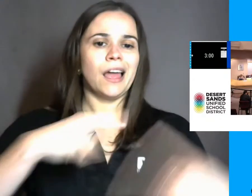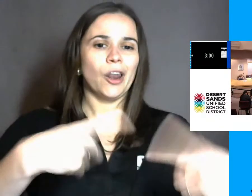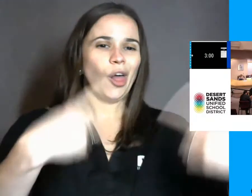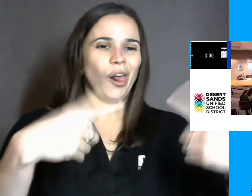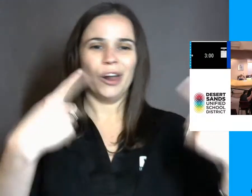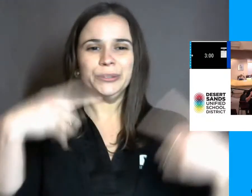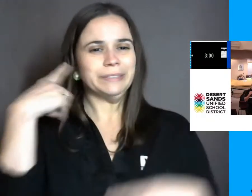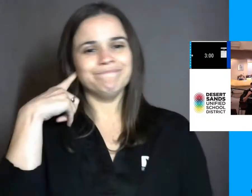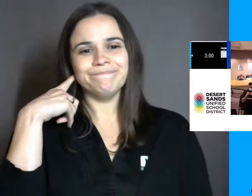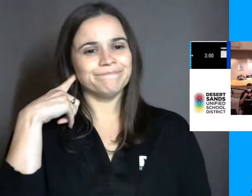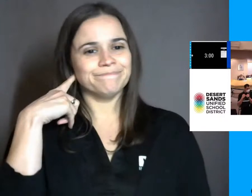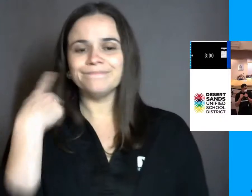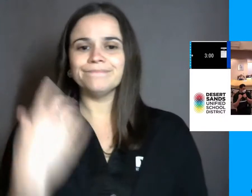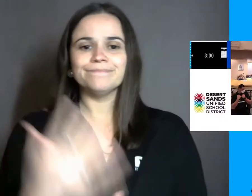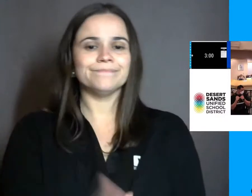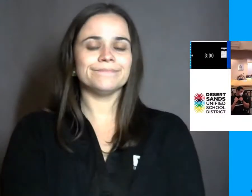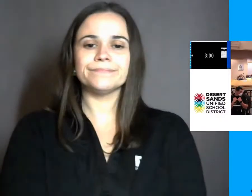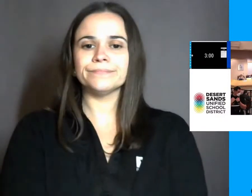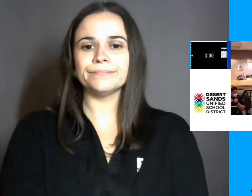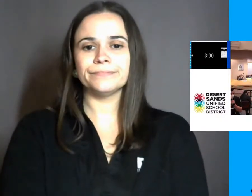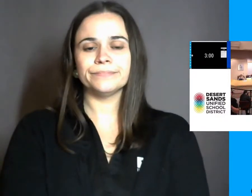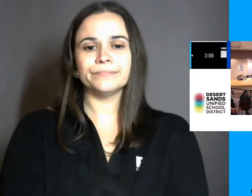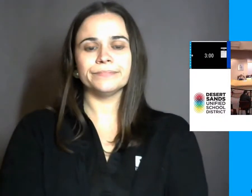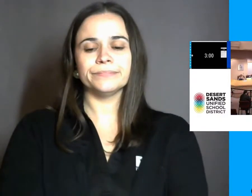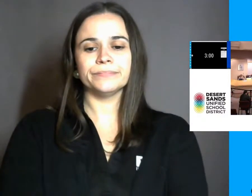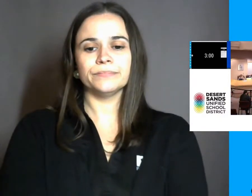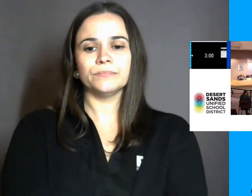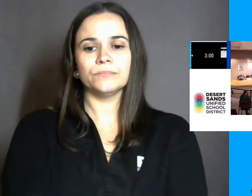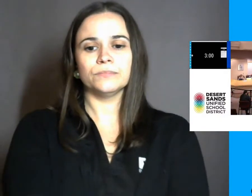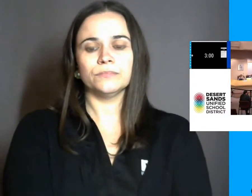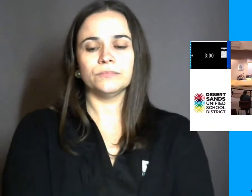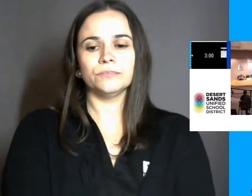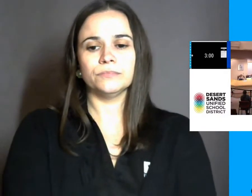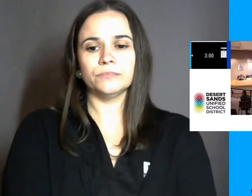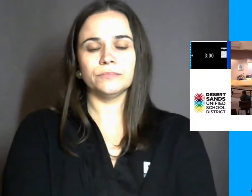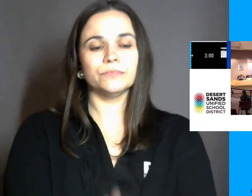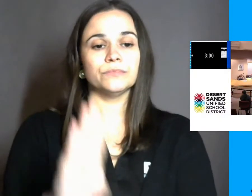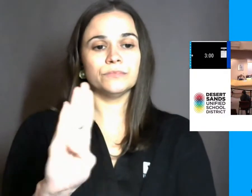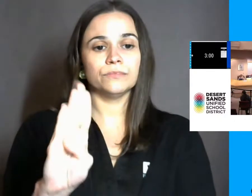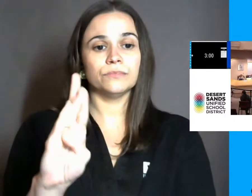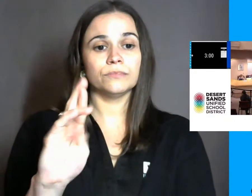Brad Anderson was not here in person, but he did submit a letter.